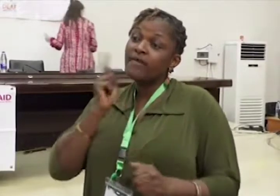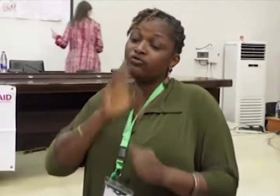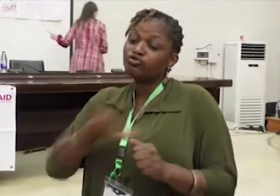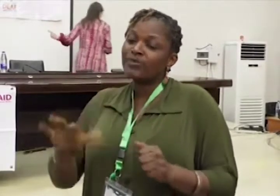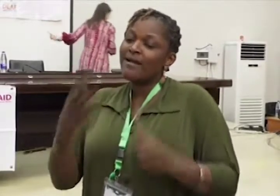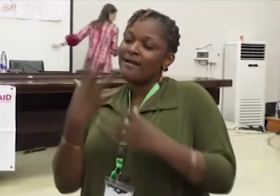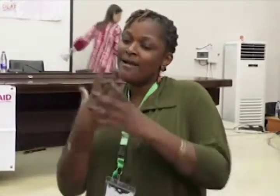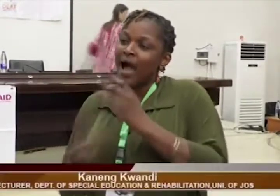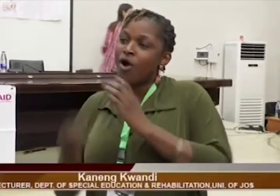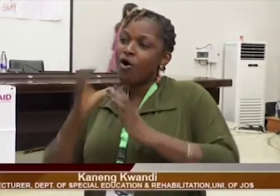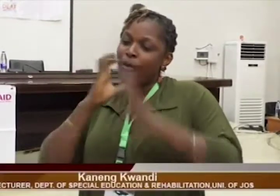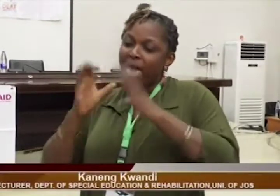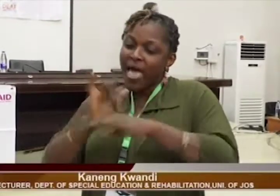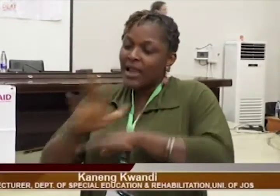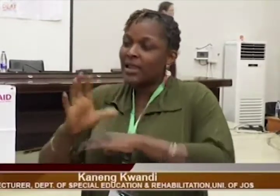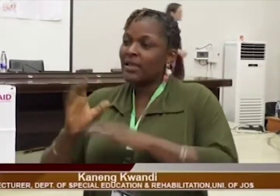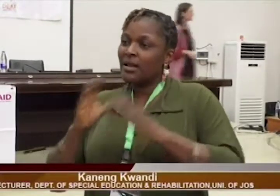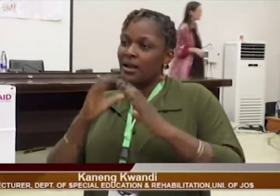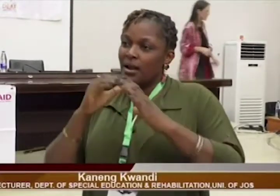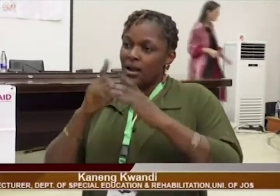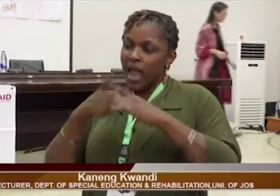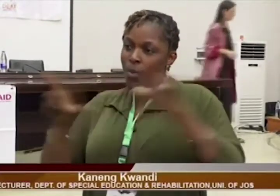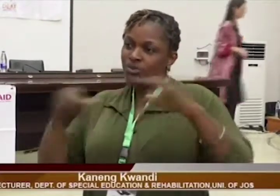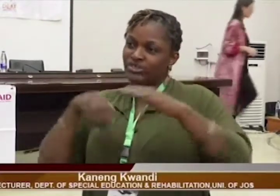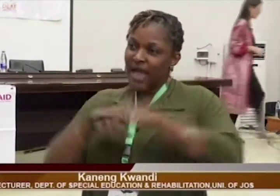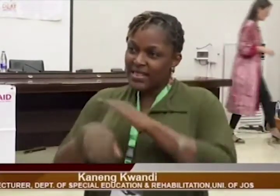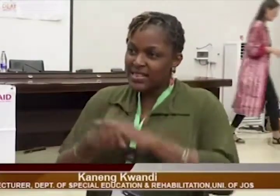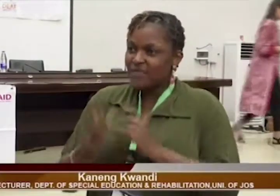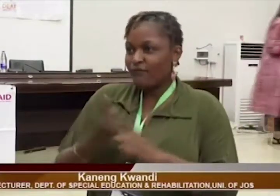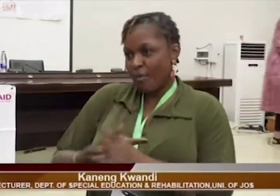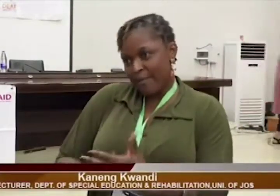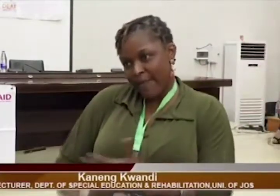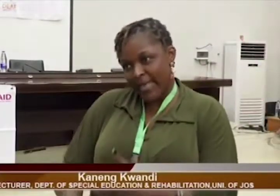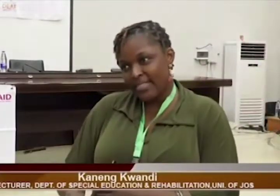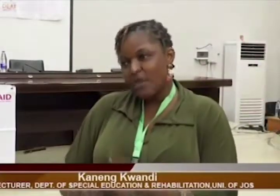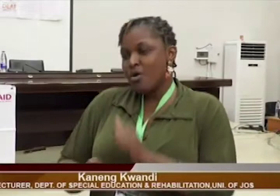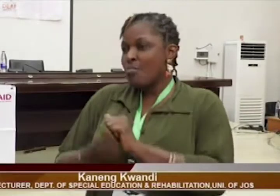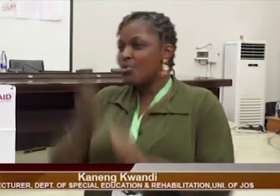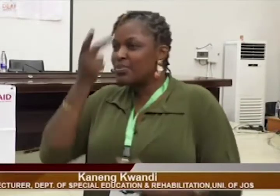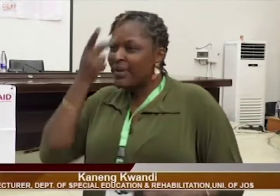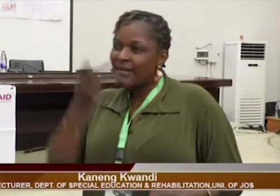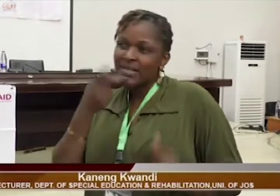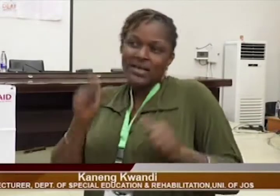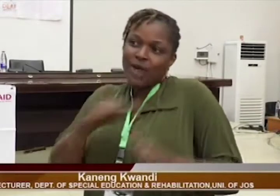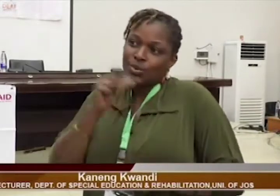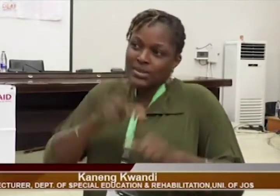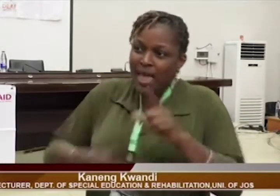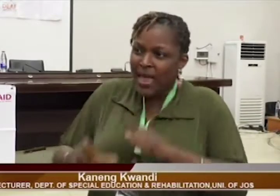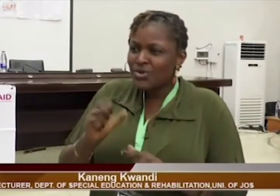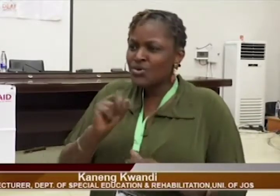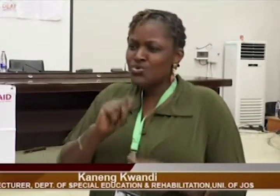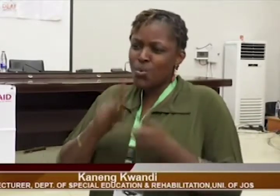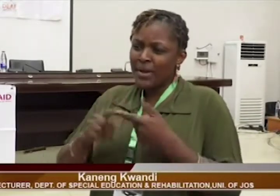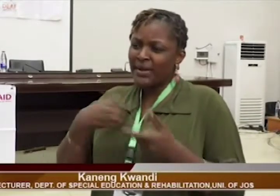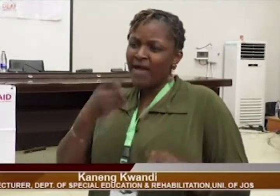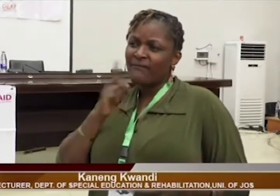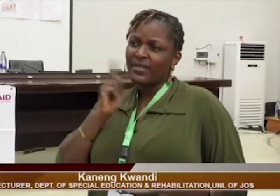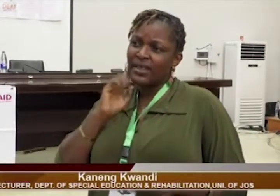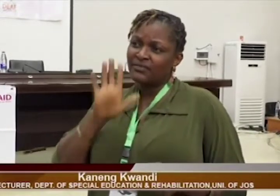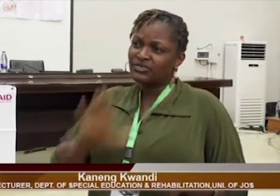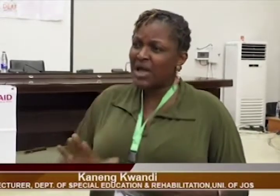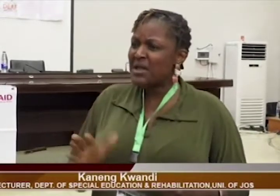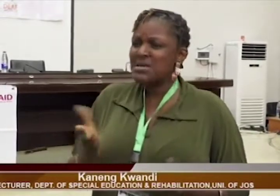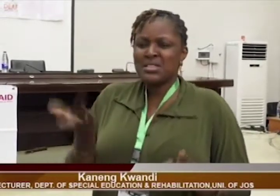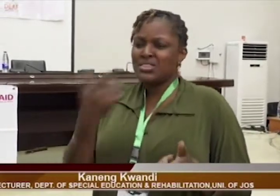but the problem is that most deaf children lack communication, early language access from beds. Most parents cannot sign,